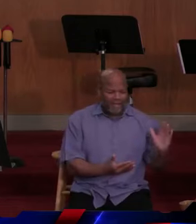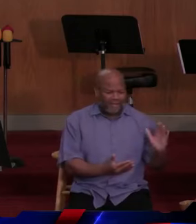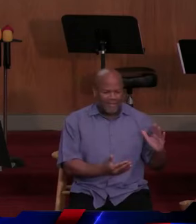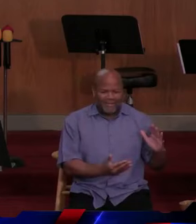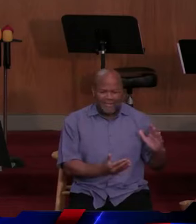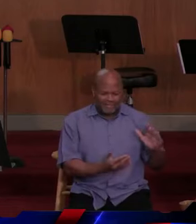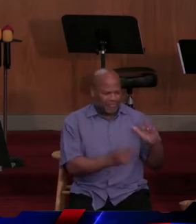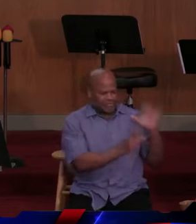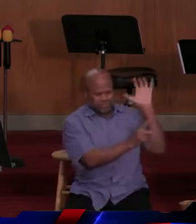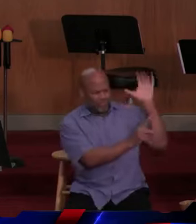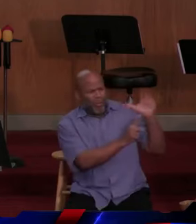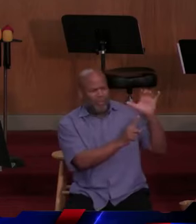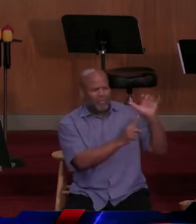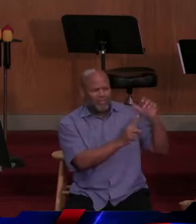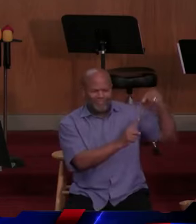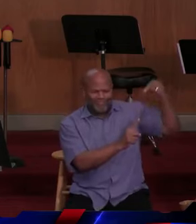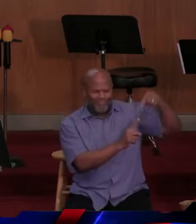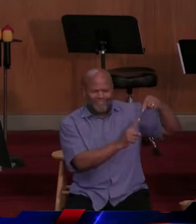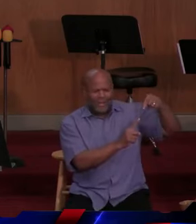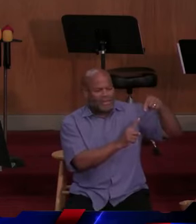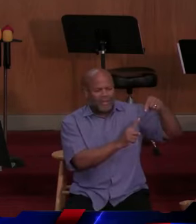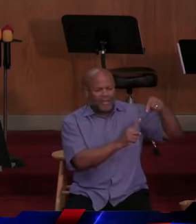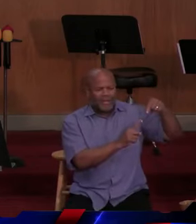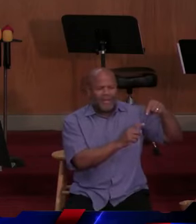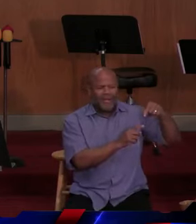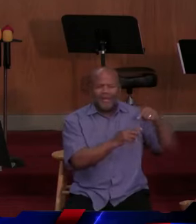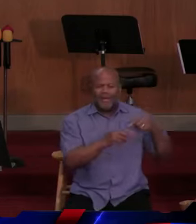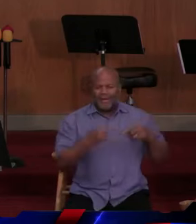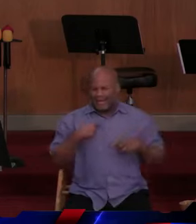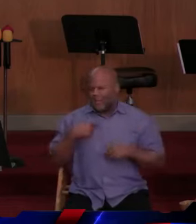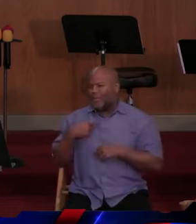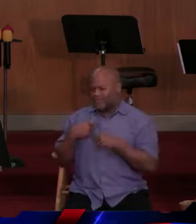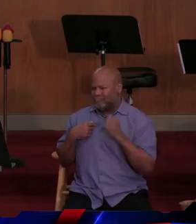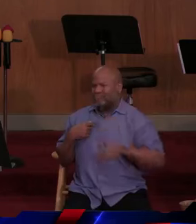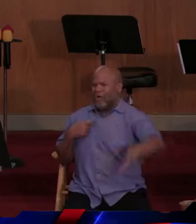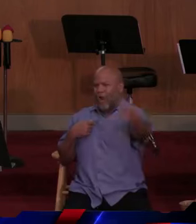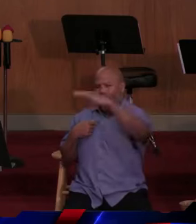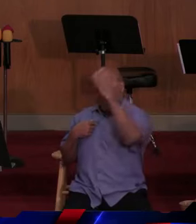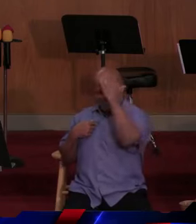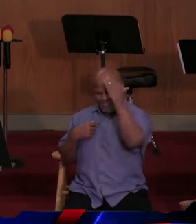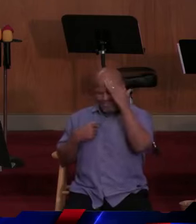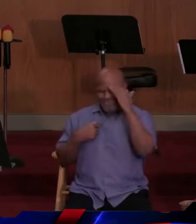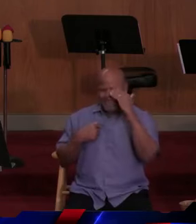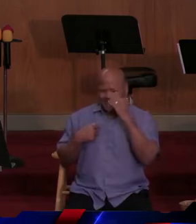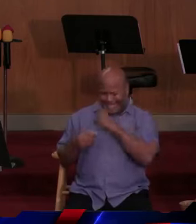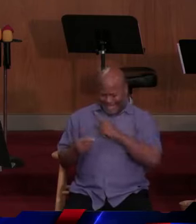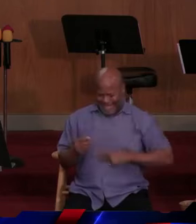one gloved one, high waters became fashionable with glitter socks.